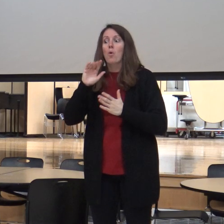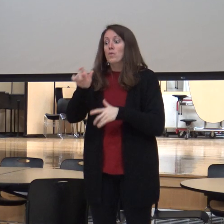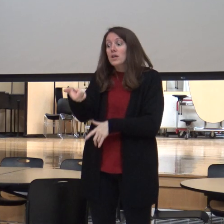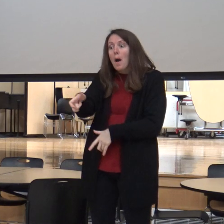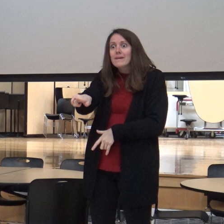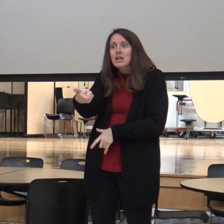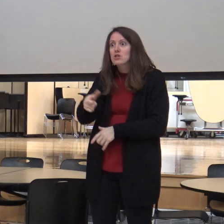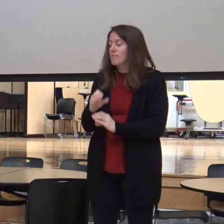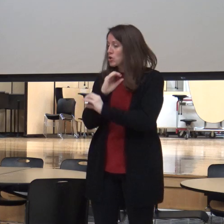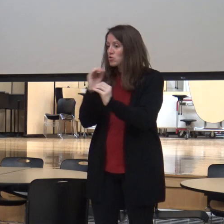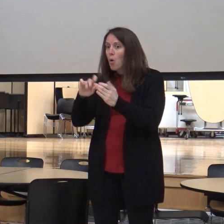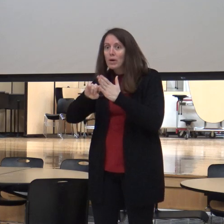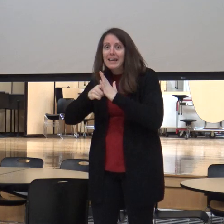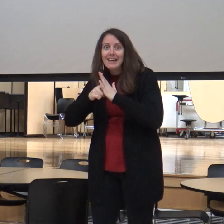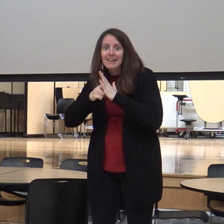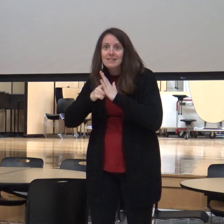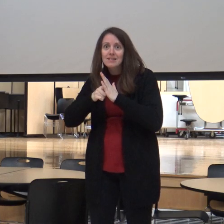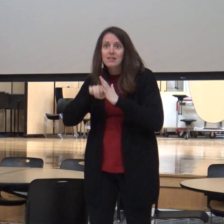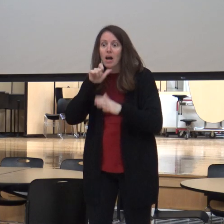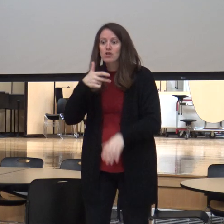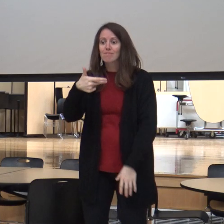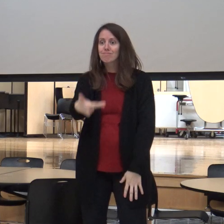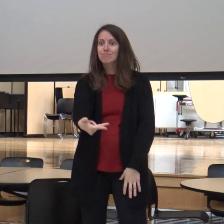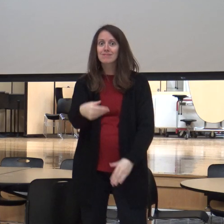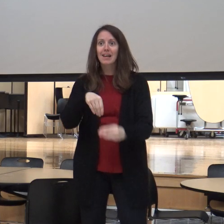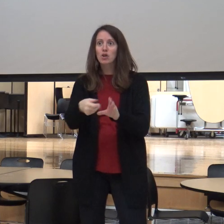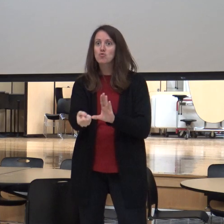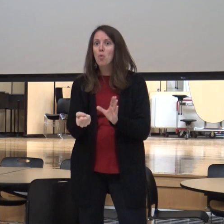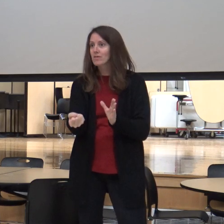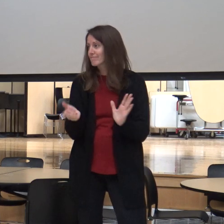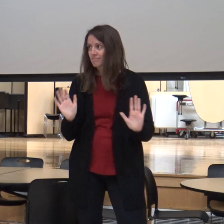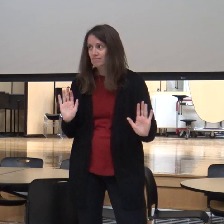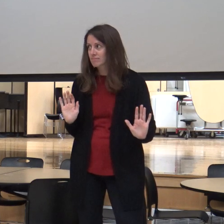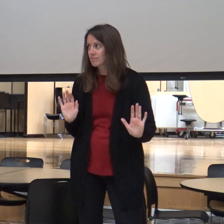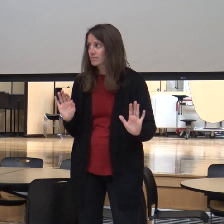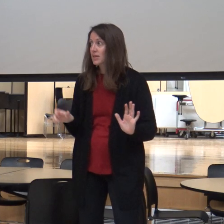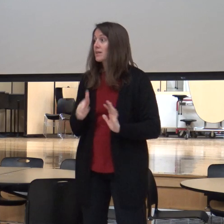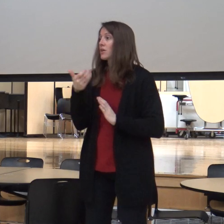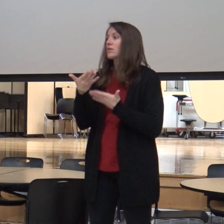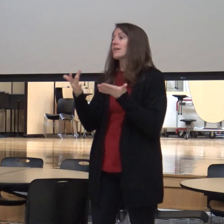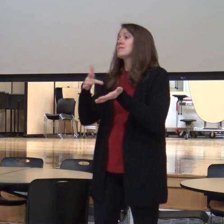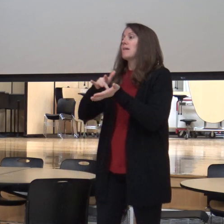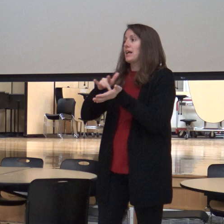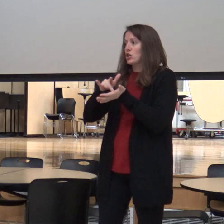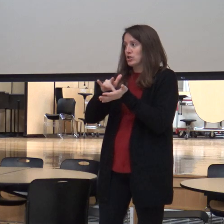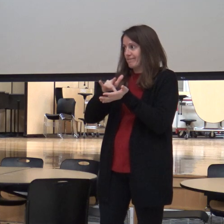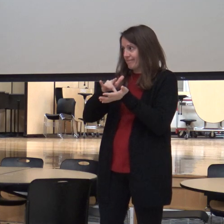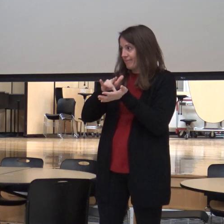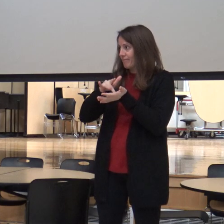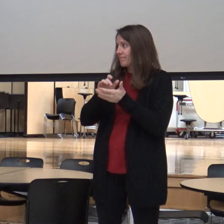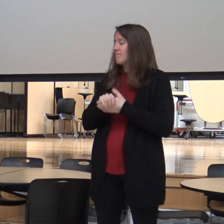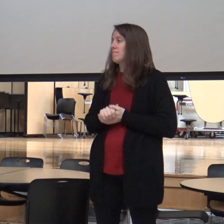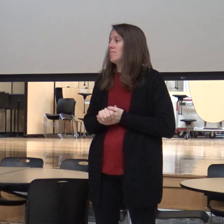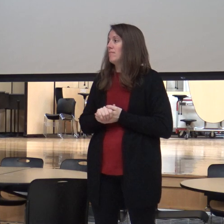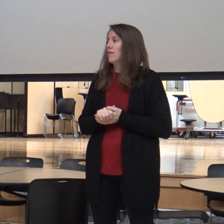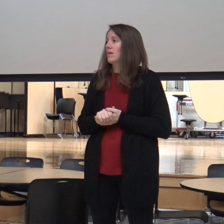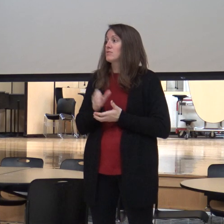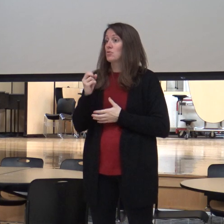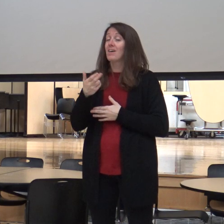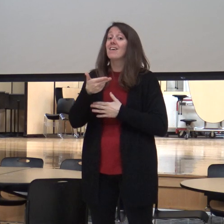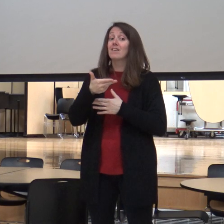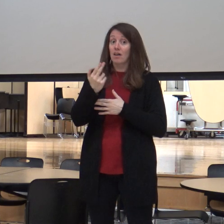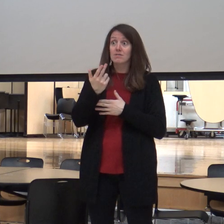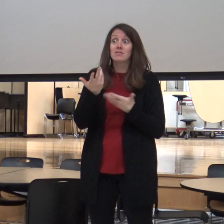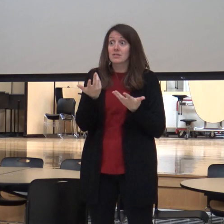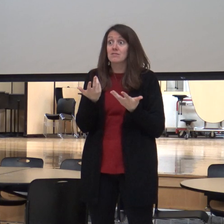should not have keys, they should not just be laying in a desk drawer somewhere. And the other is medication. So guns are the most